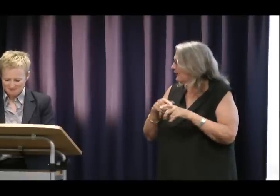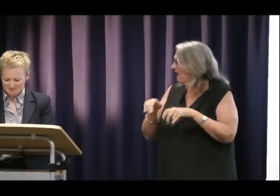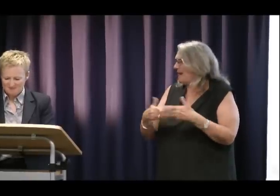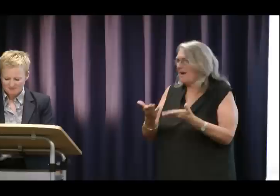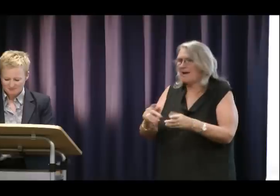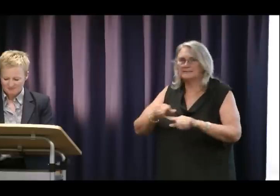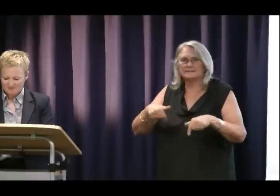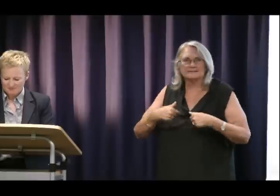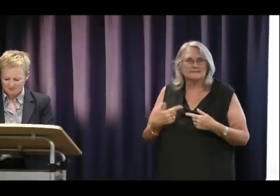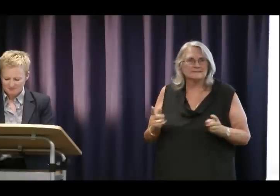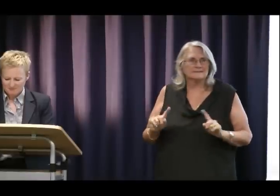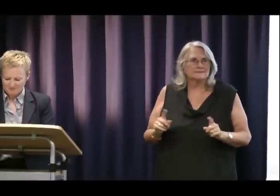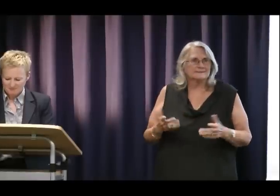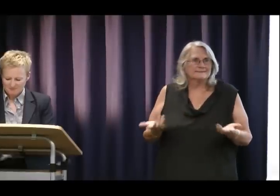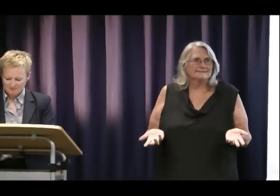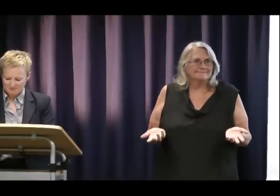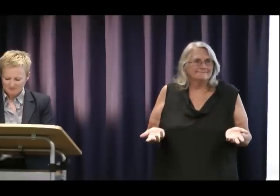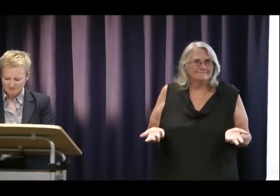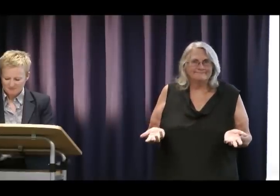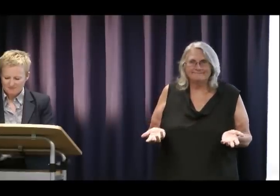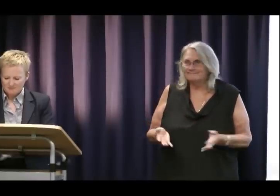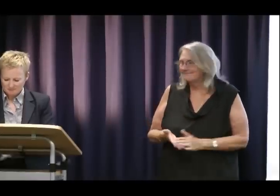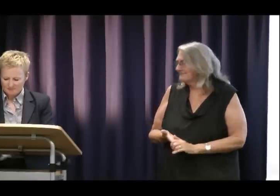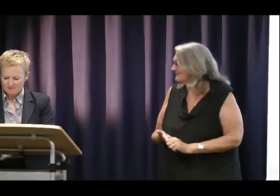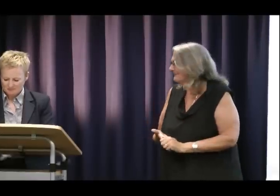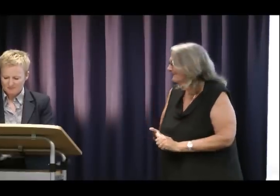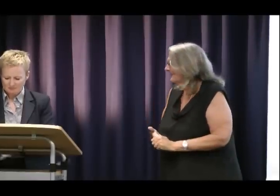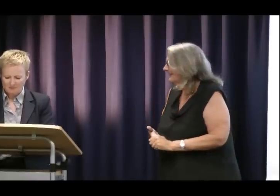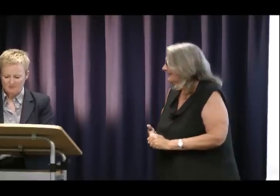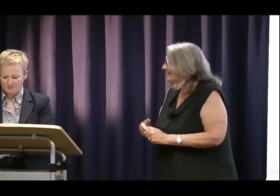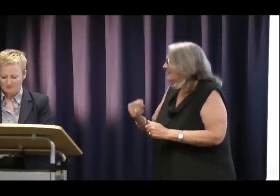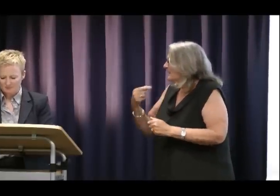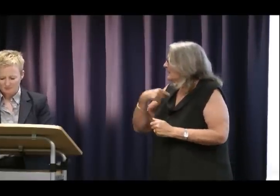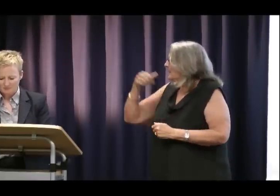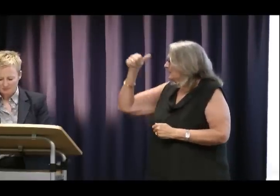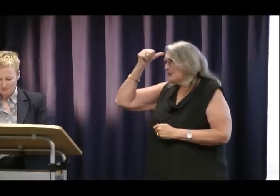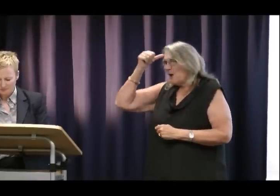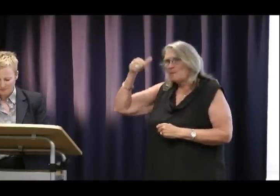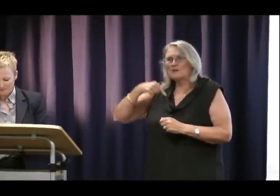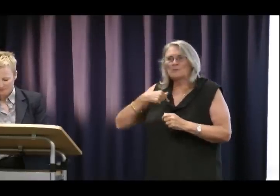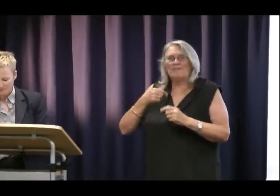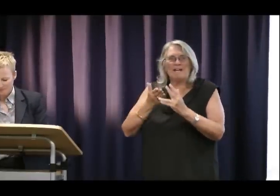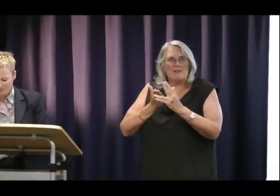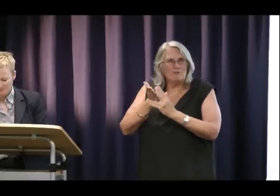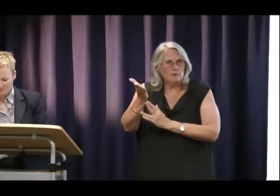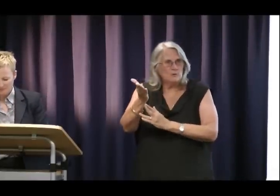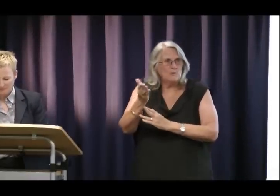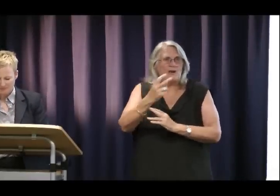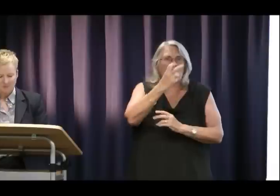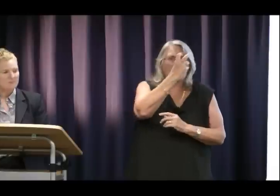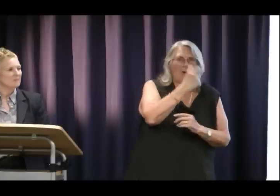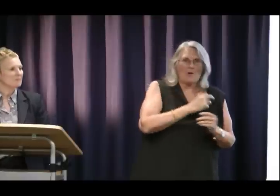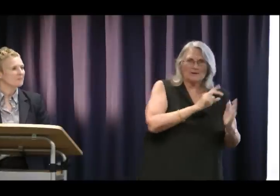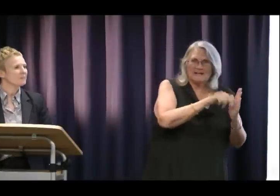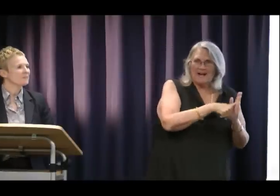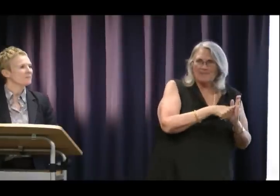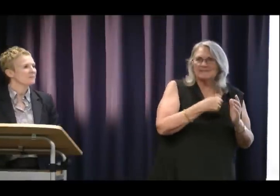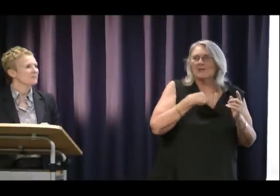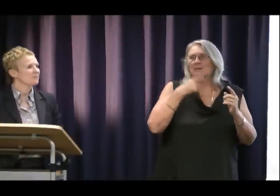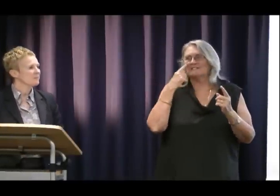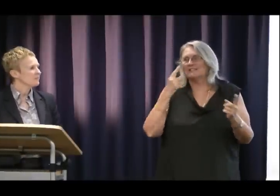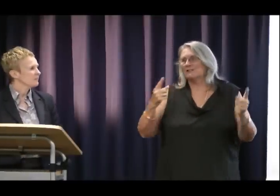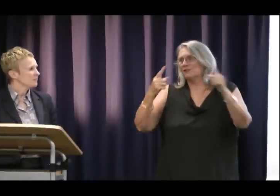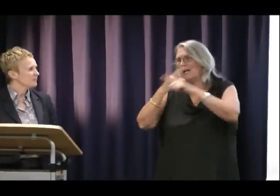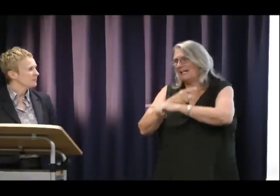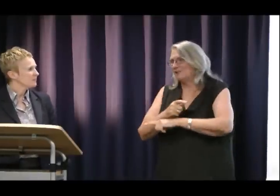Deaf provide to the baby boomer generation? That's a question we have. We know we've